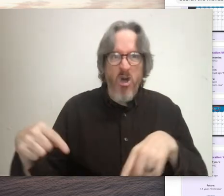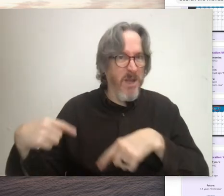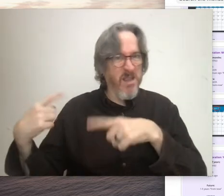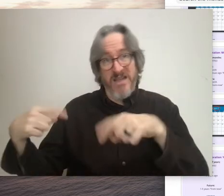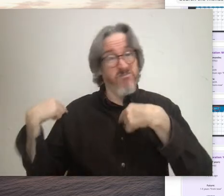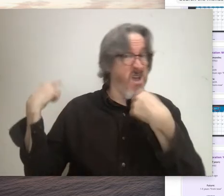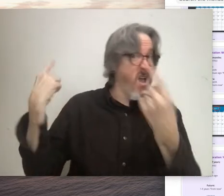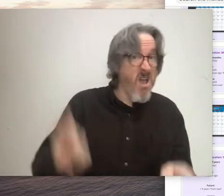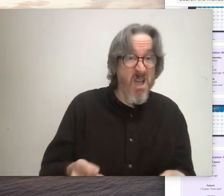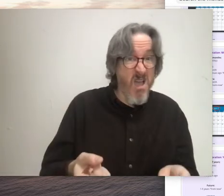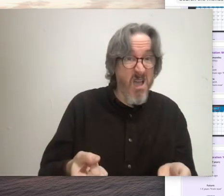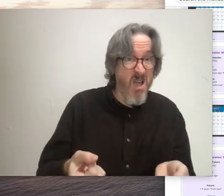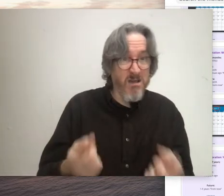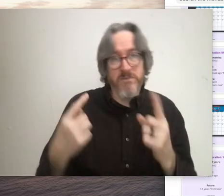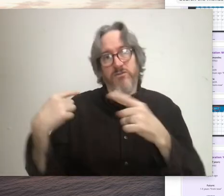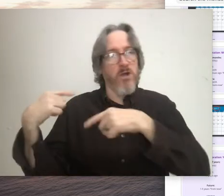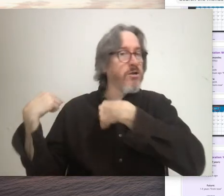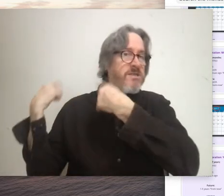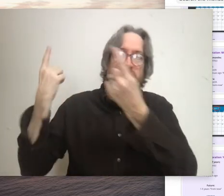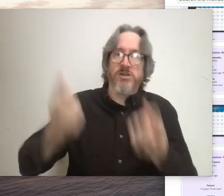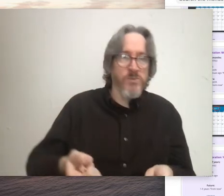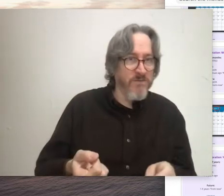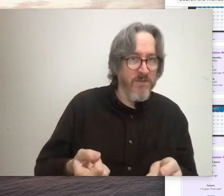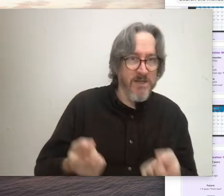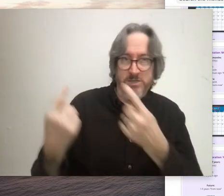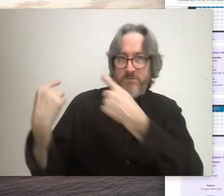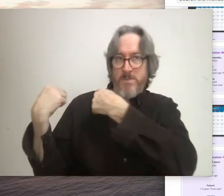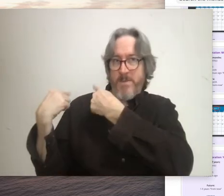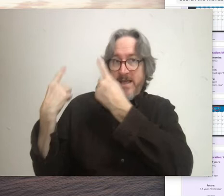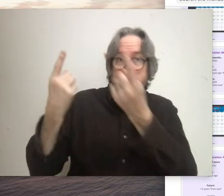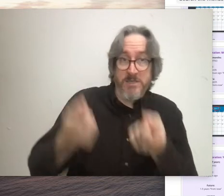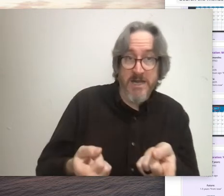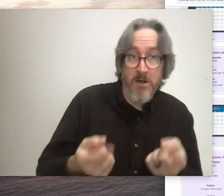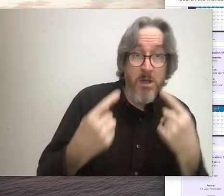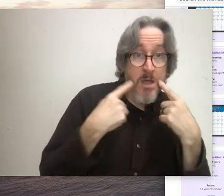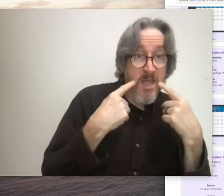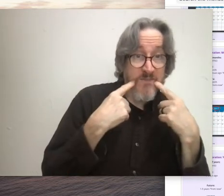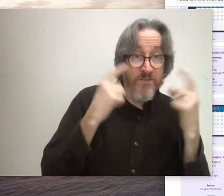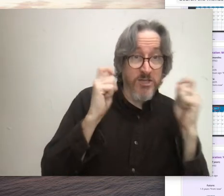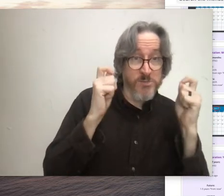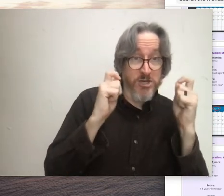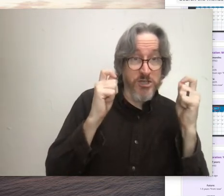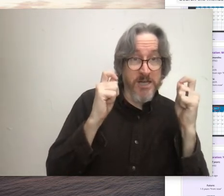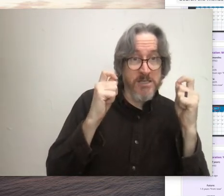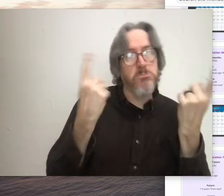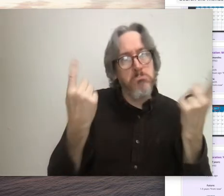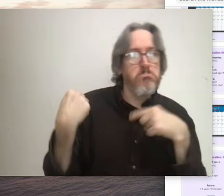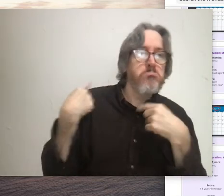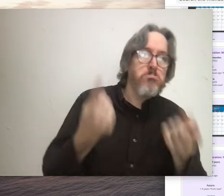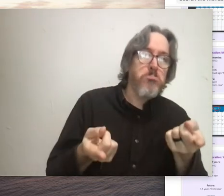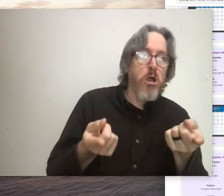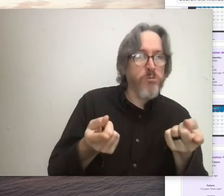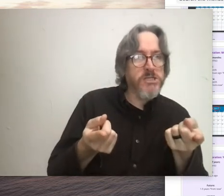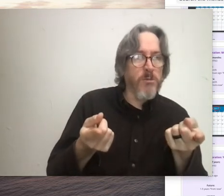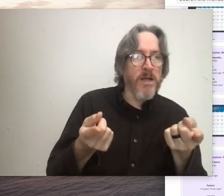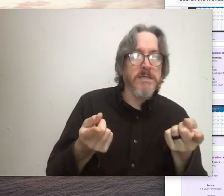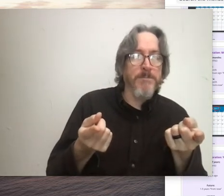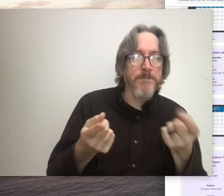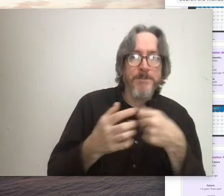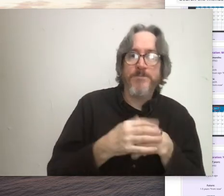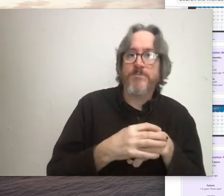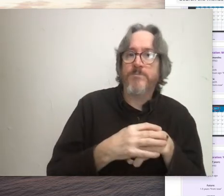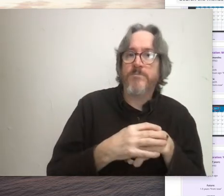like all my life. For hundreds of years, we've done this. So from the past to now, if the facial expression changes, a reasonable